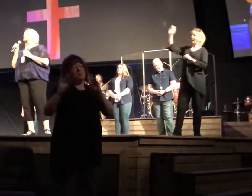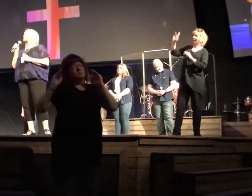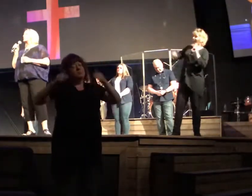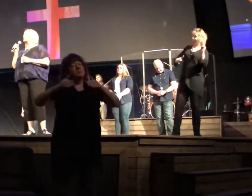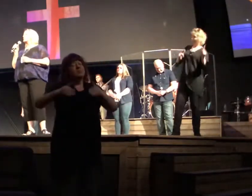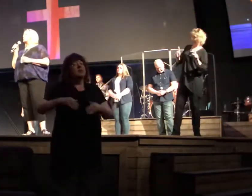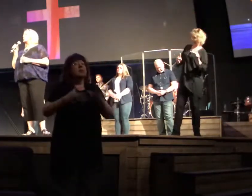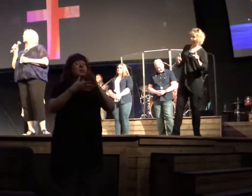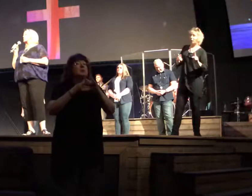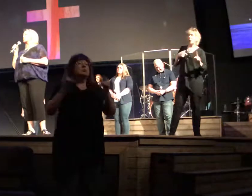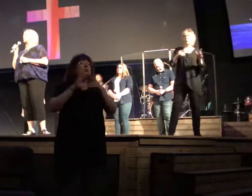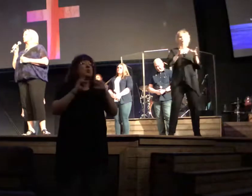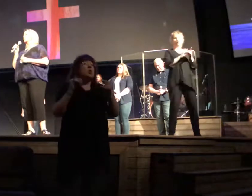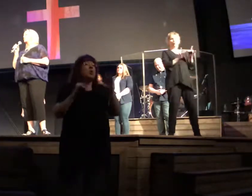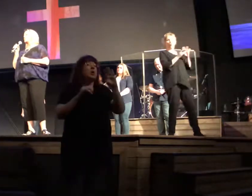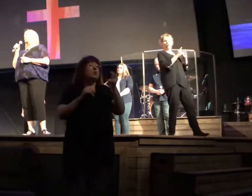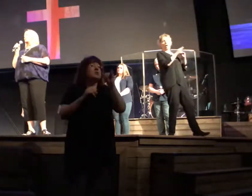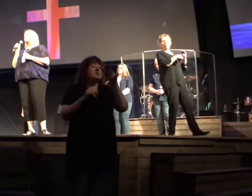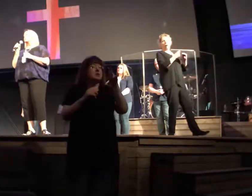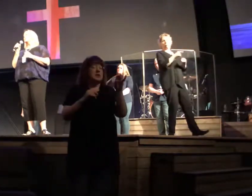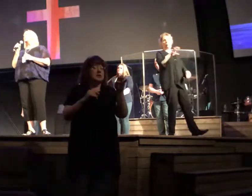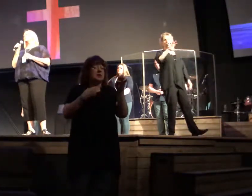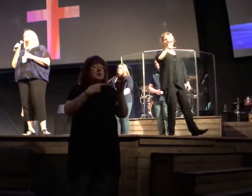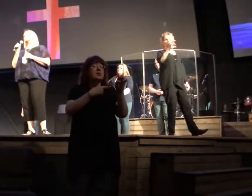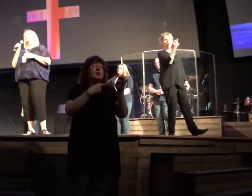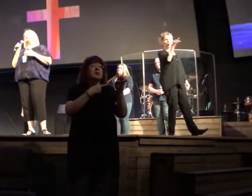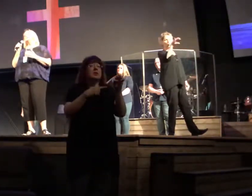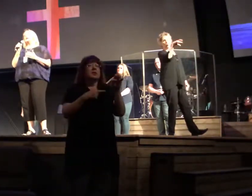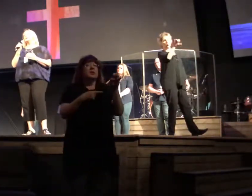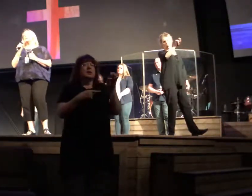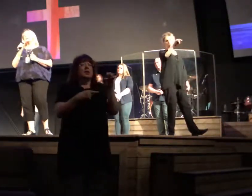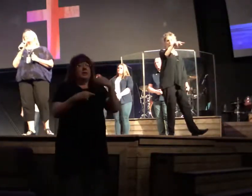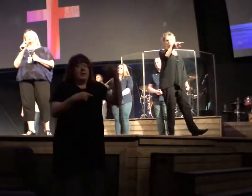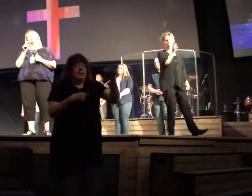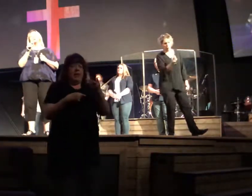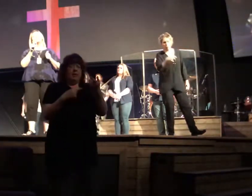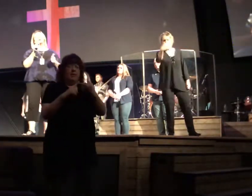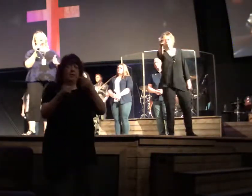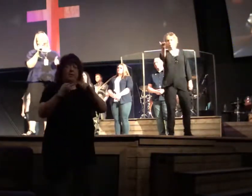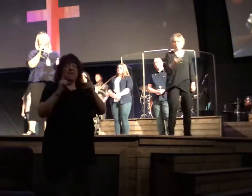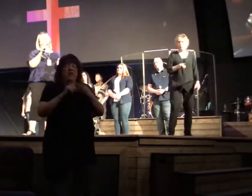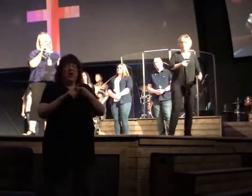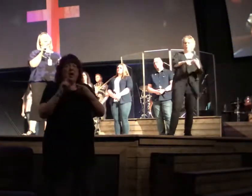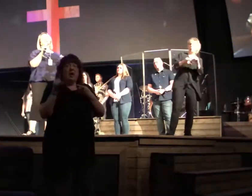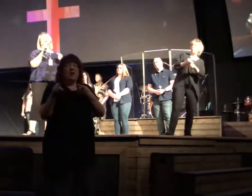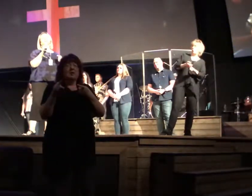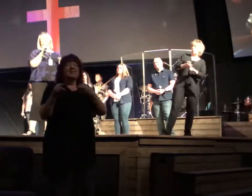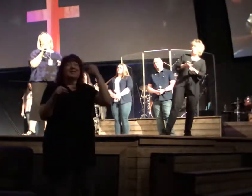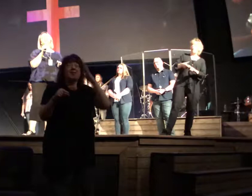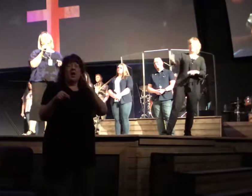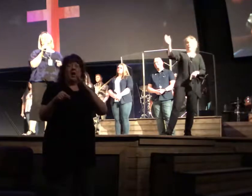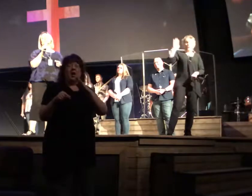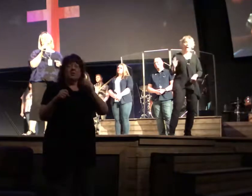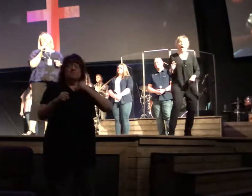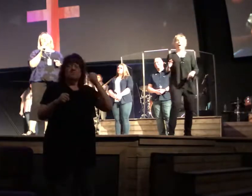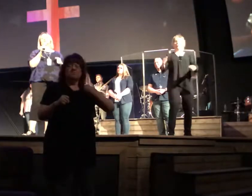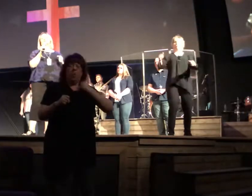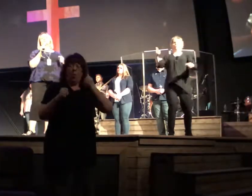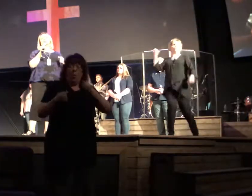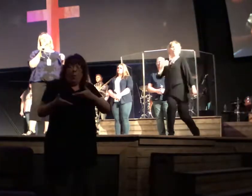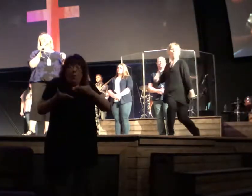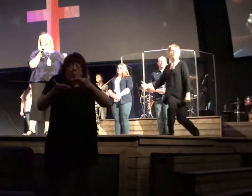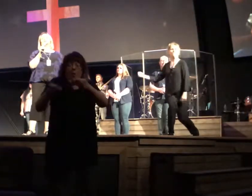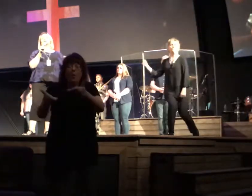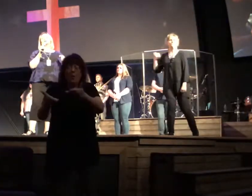going to share a story with you about Christine. Christine was invited by a friend that God gave the boldness